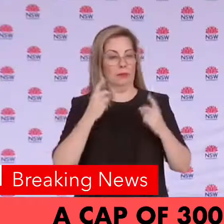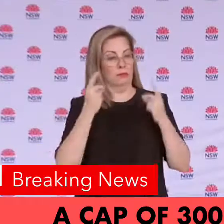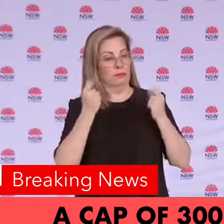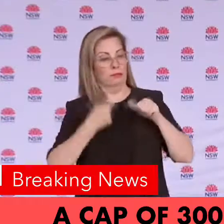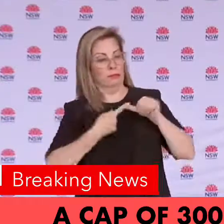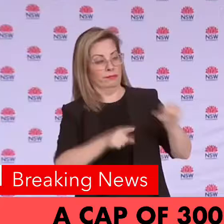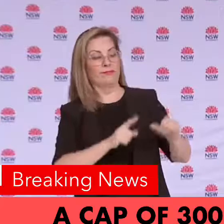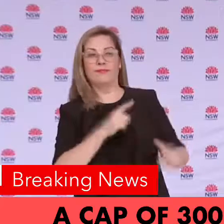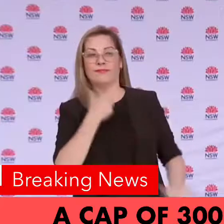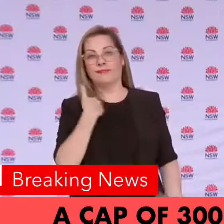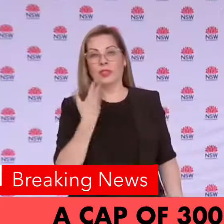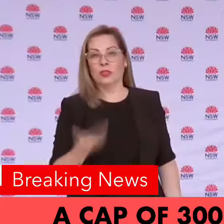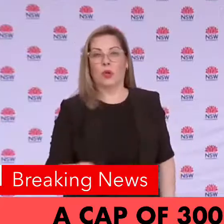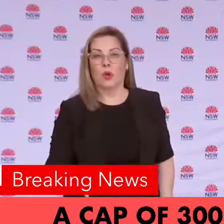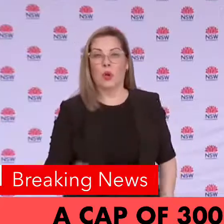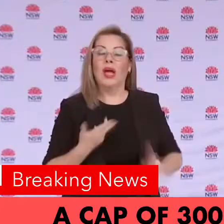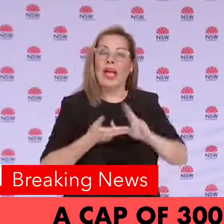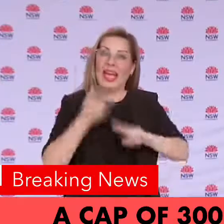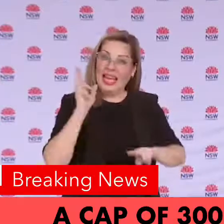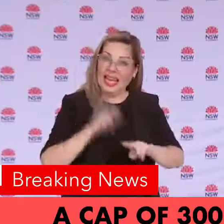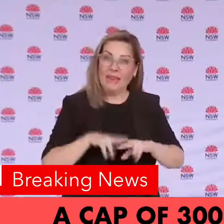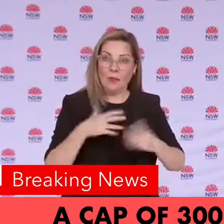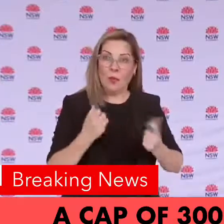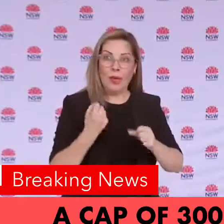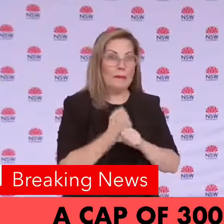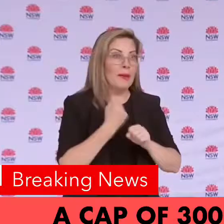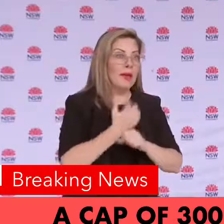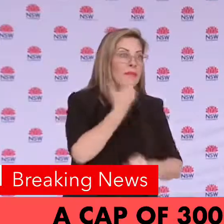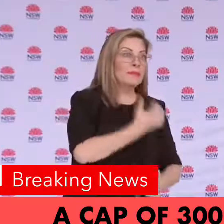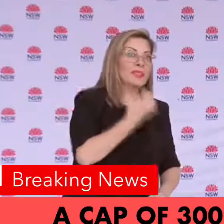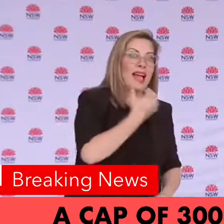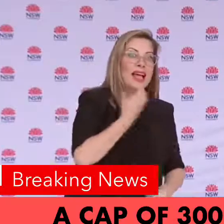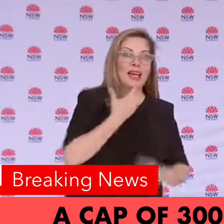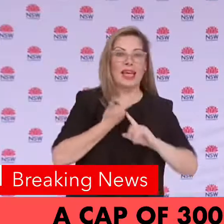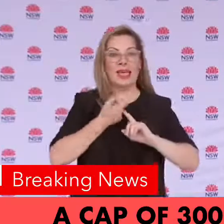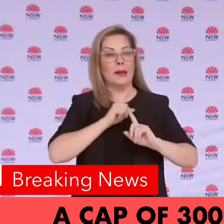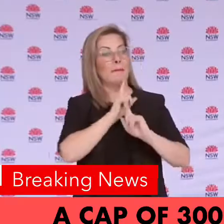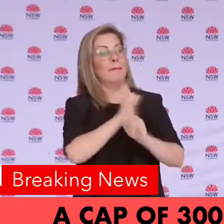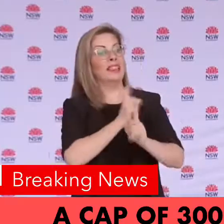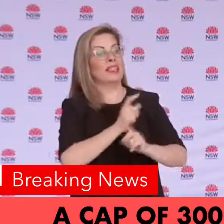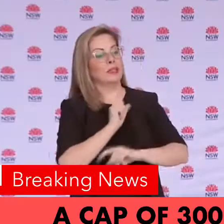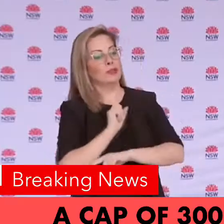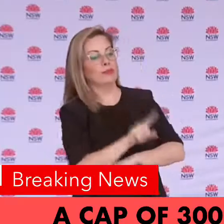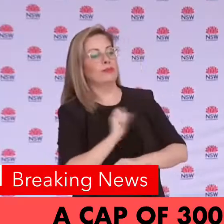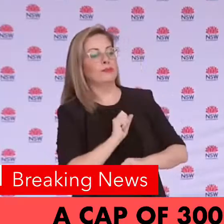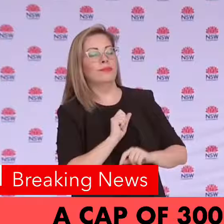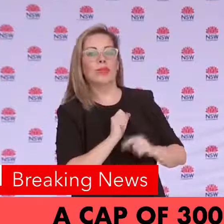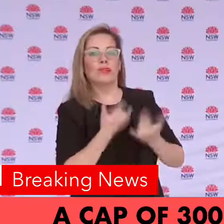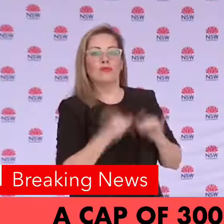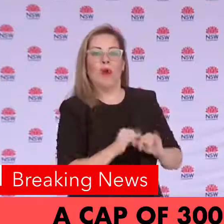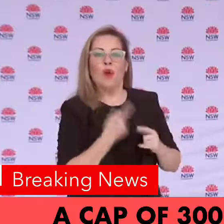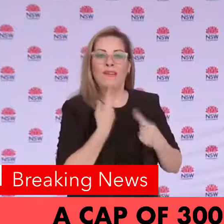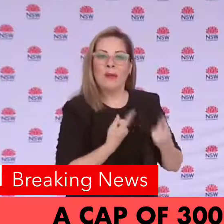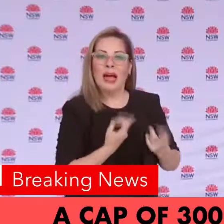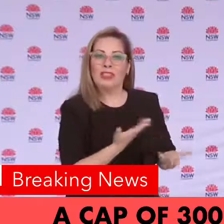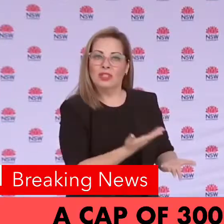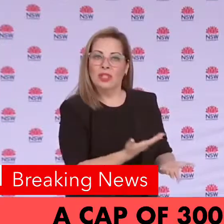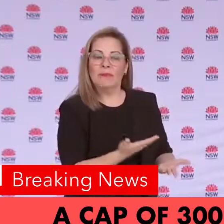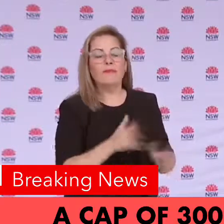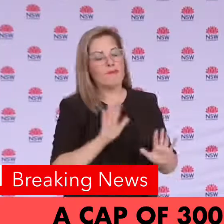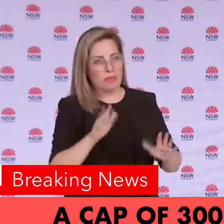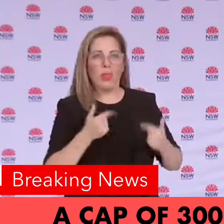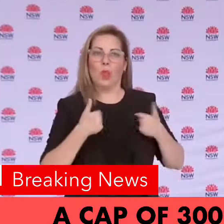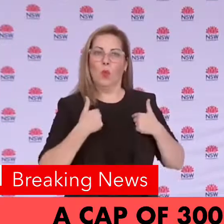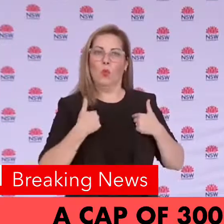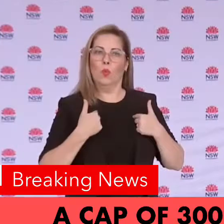any lapses, we were the first to admit those lapses. I am aware that we are following up one issue